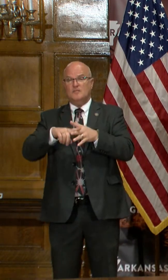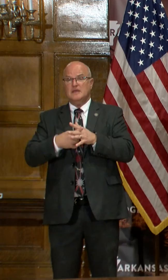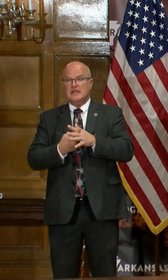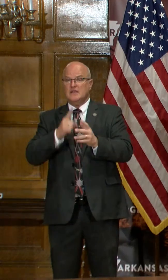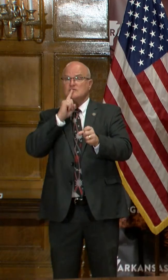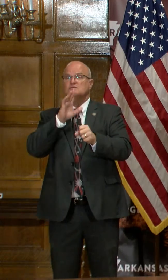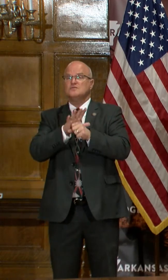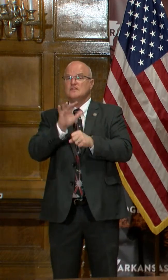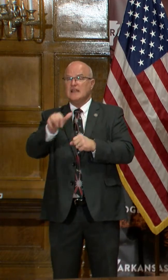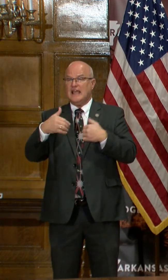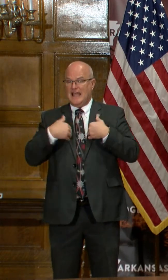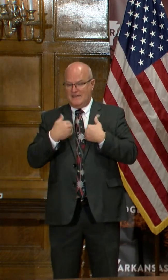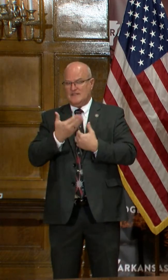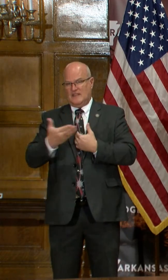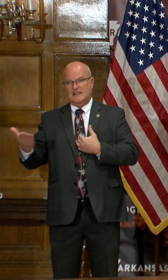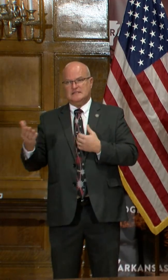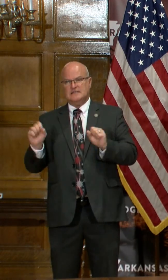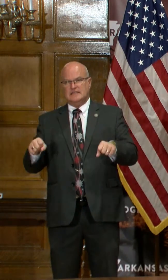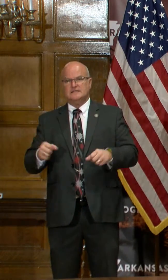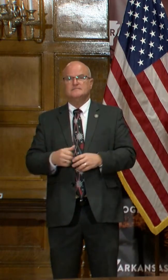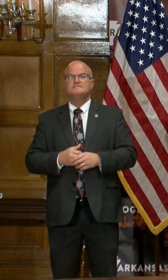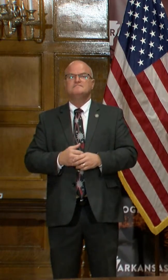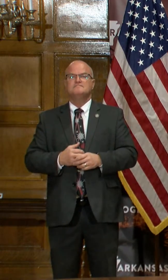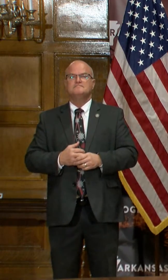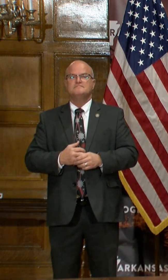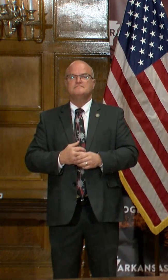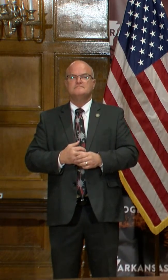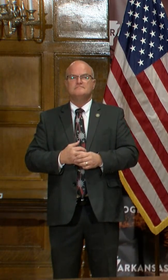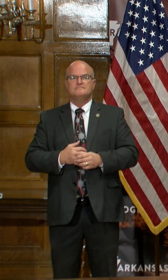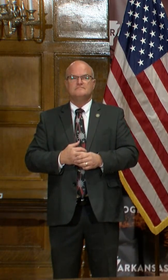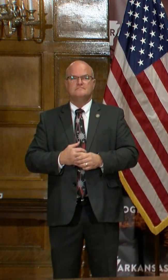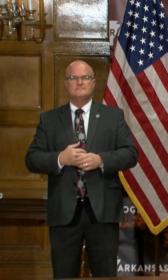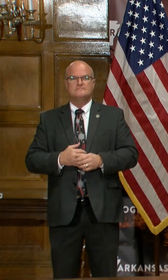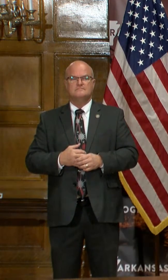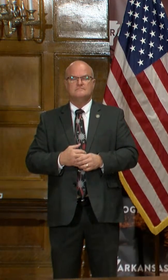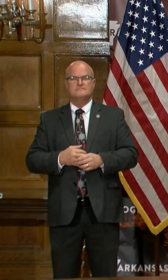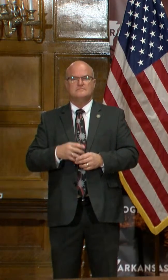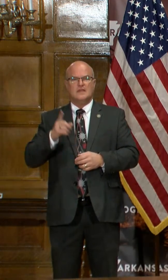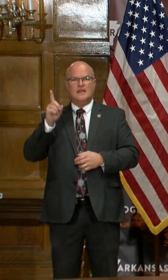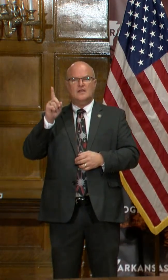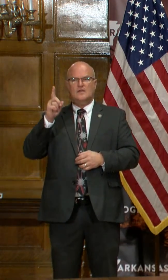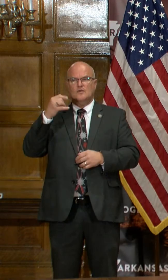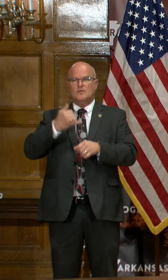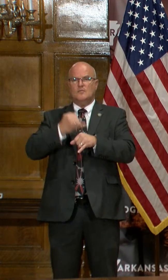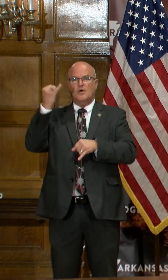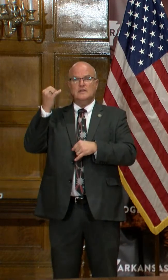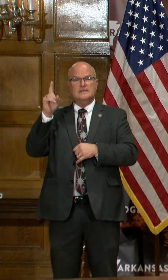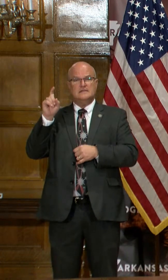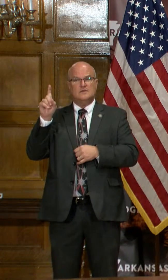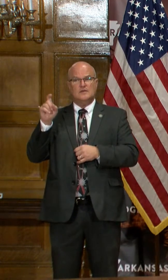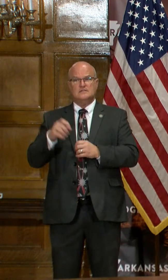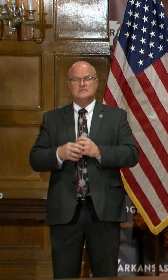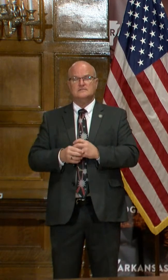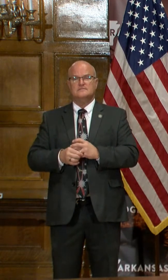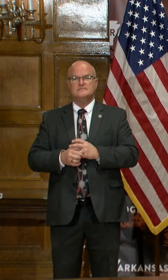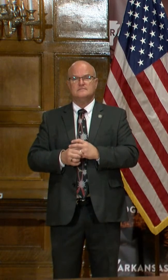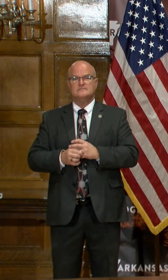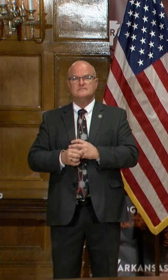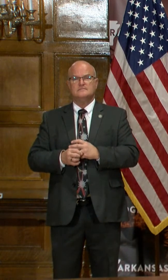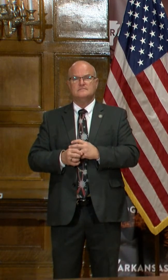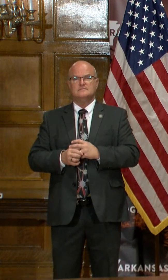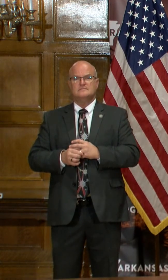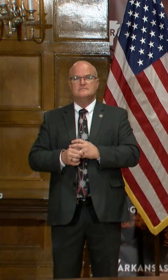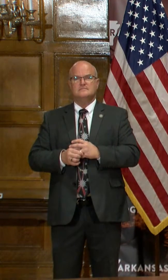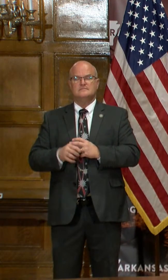we ensured that they had those kinds of things. Let's go remotely here. Is there any questions?